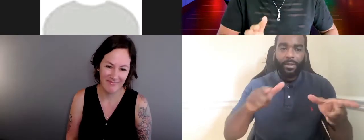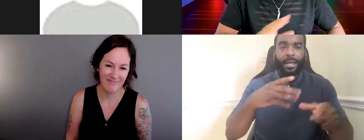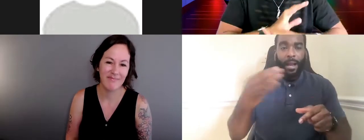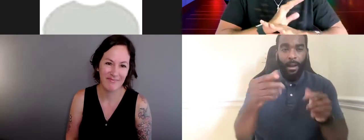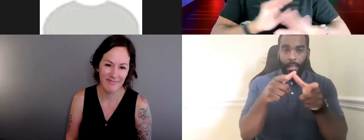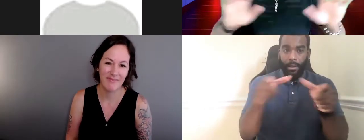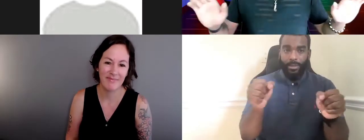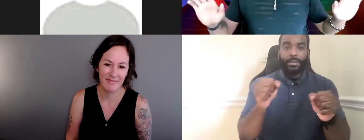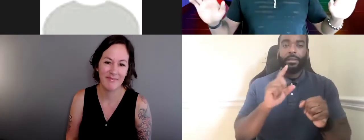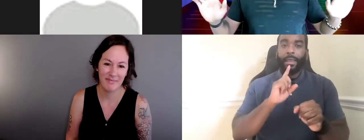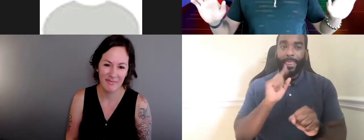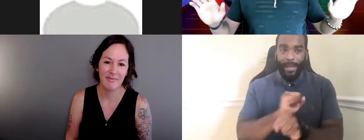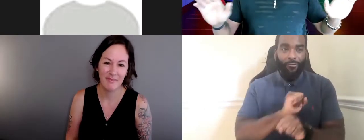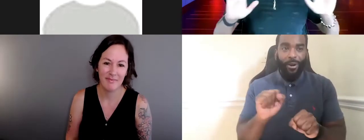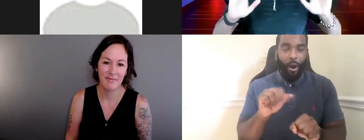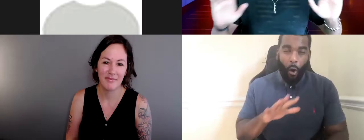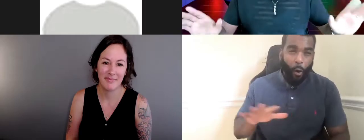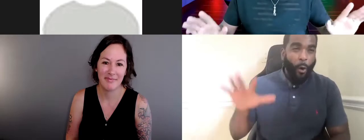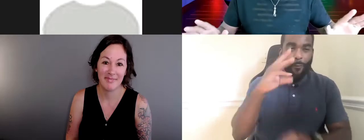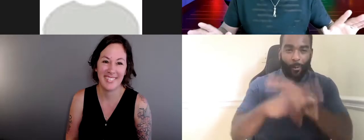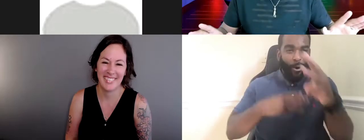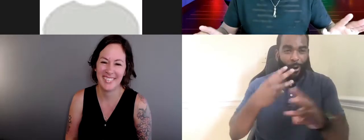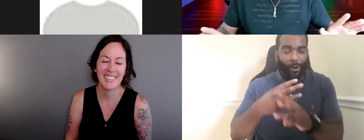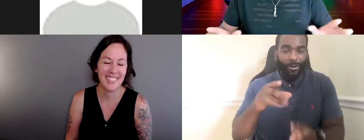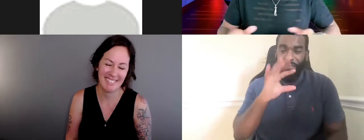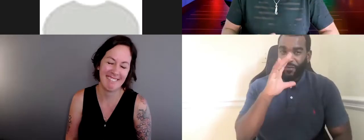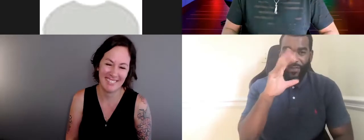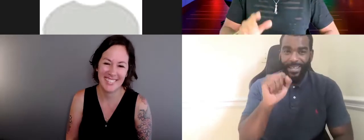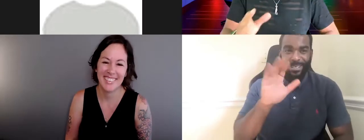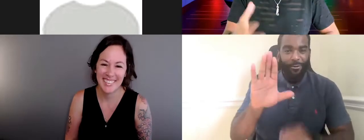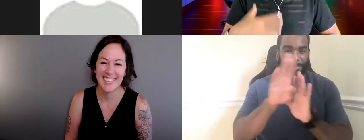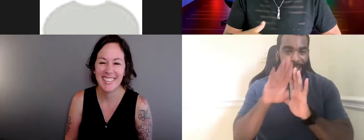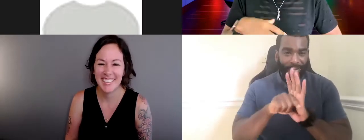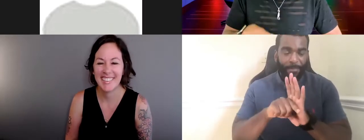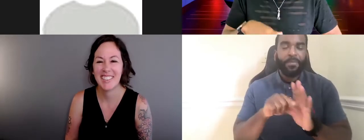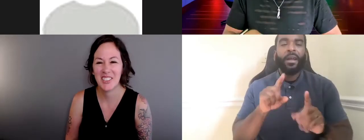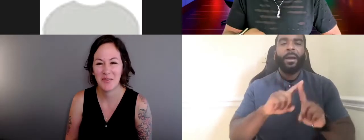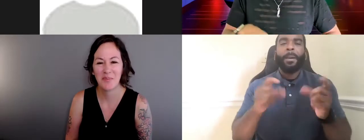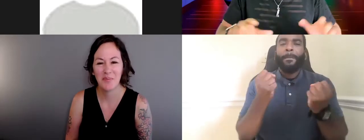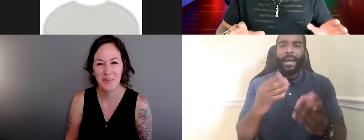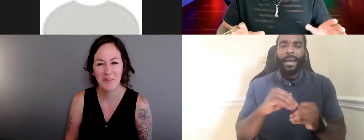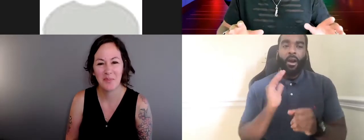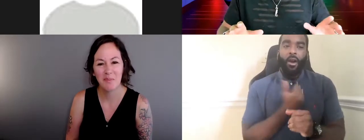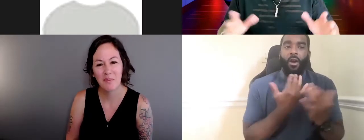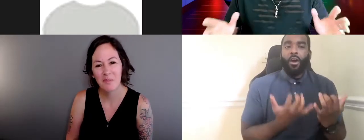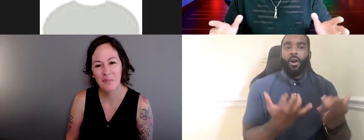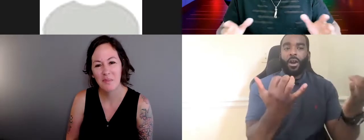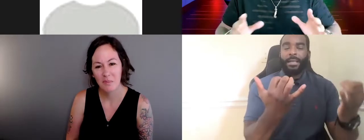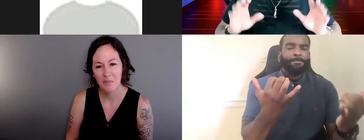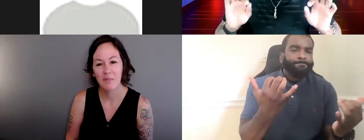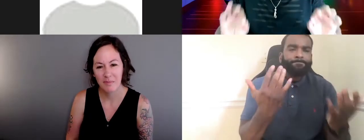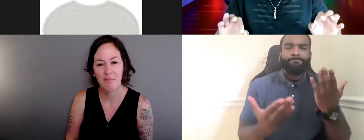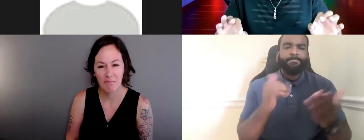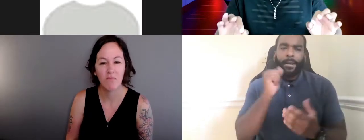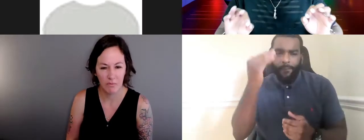linguistics literally like all over the world. It's extraordinary, your background. So, but many in our audience may not be familiar with